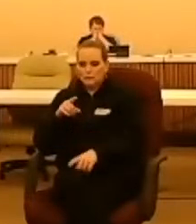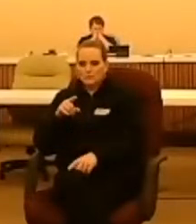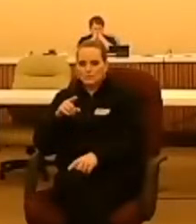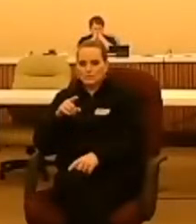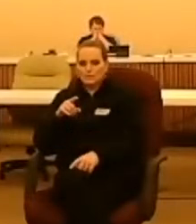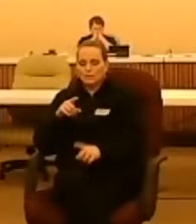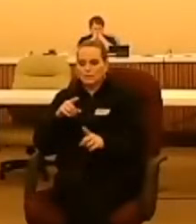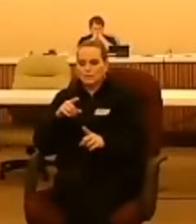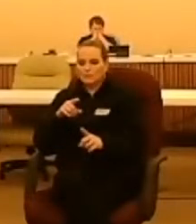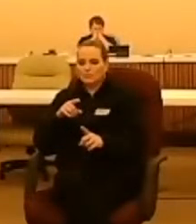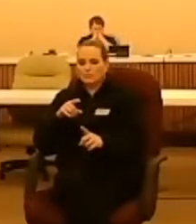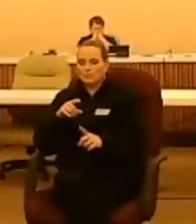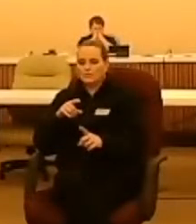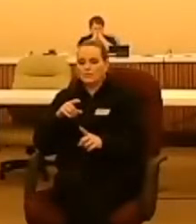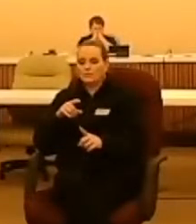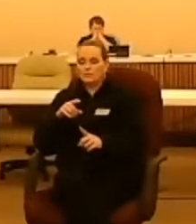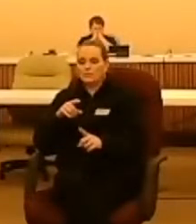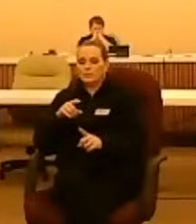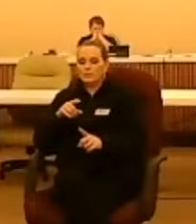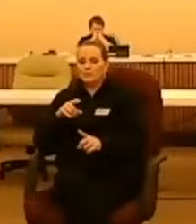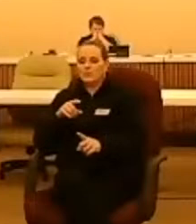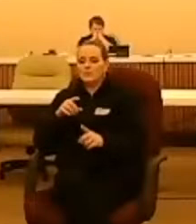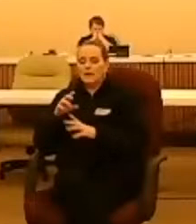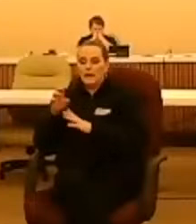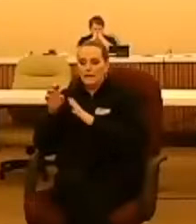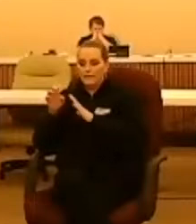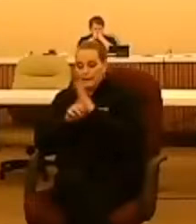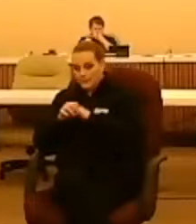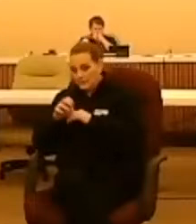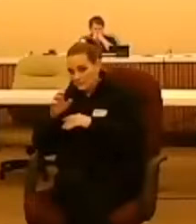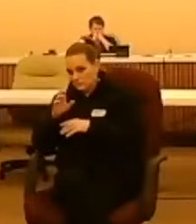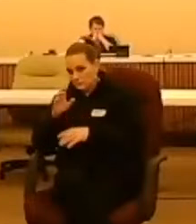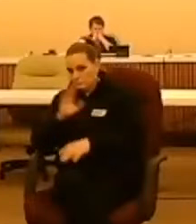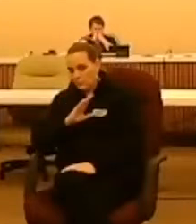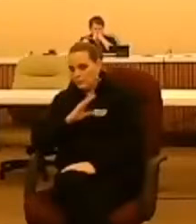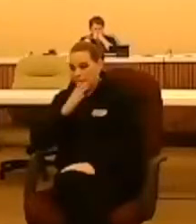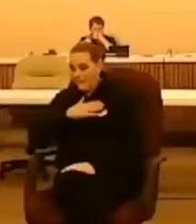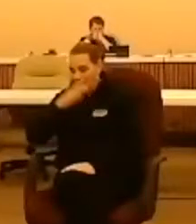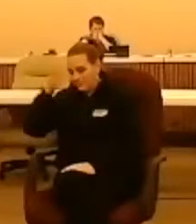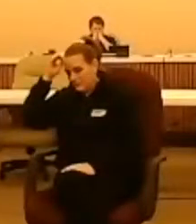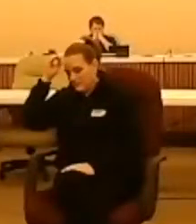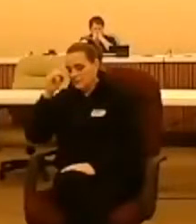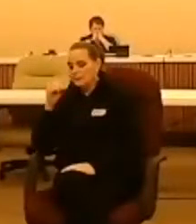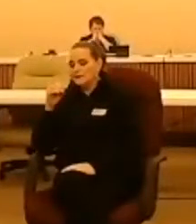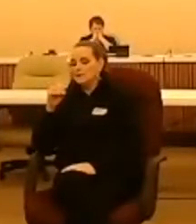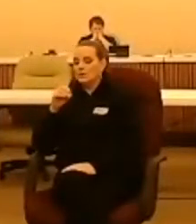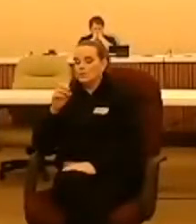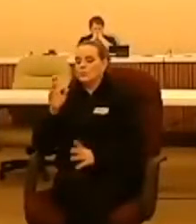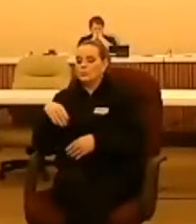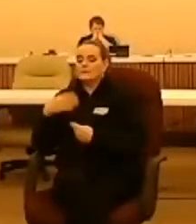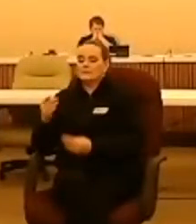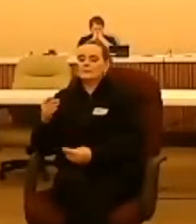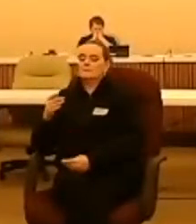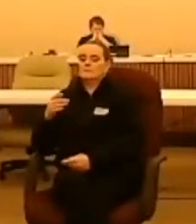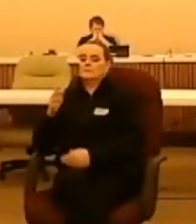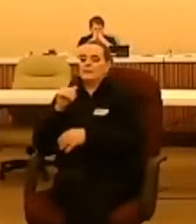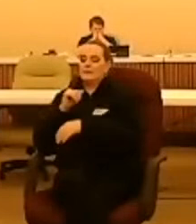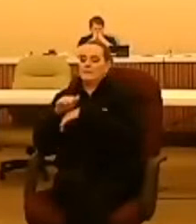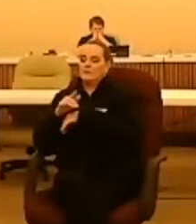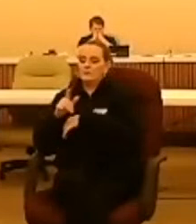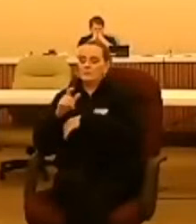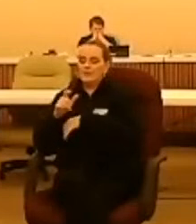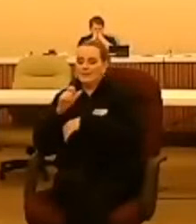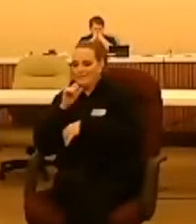it, but The ethics, in my opinion, the ethics board would issue that advisory opinion saying that it's